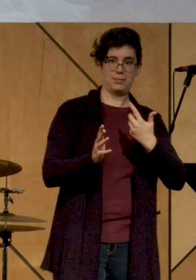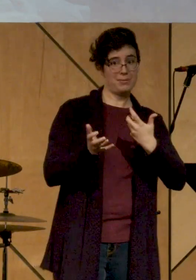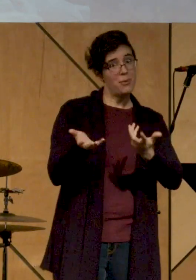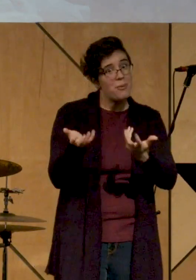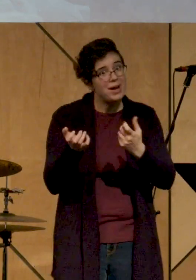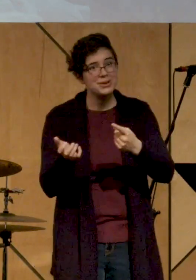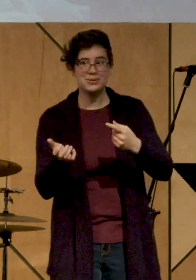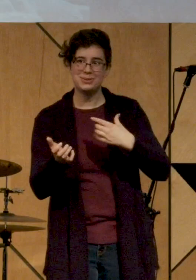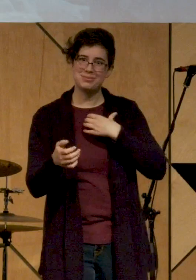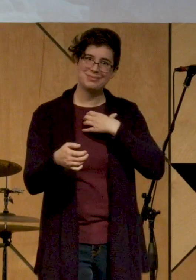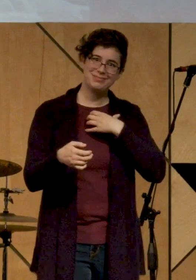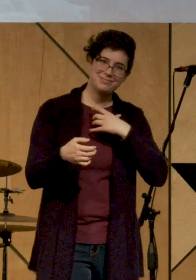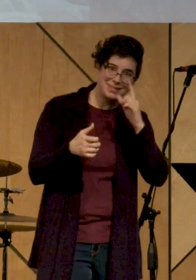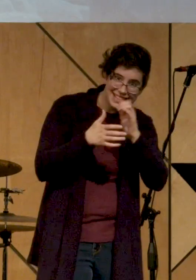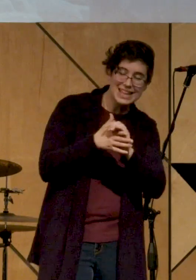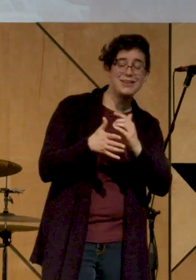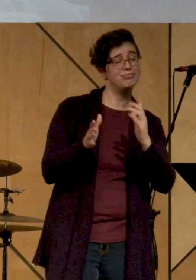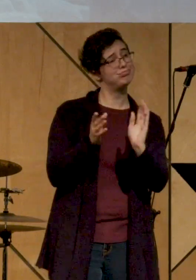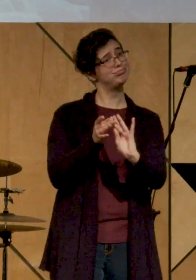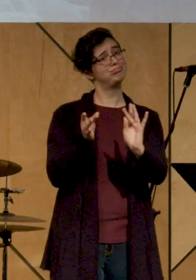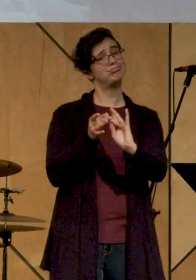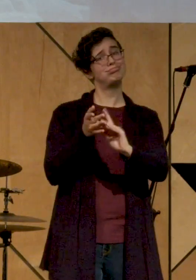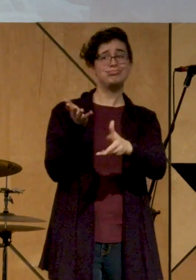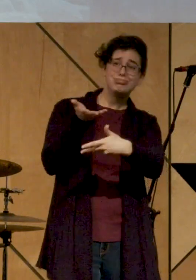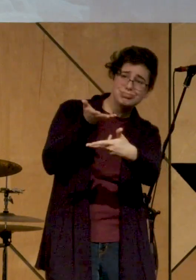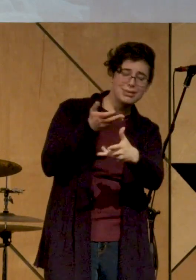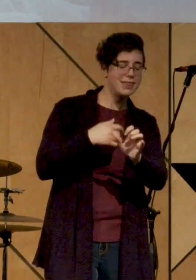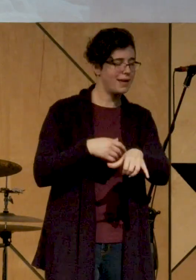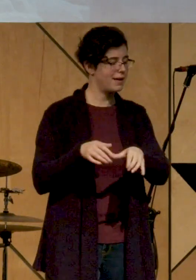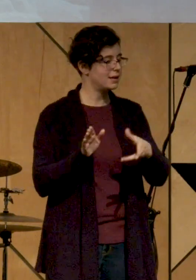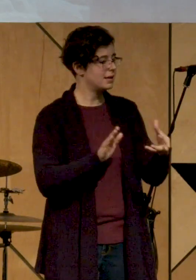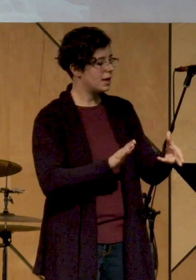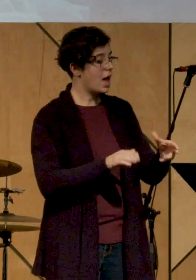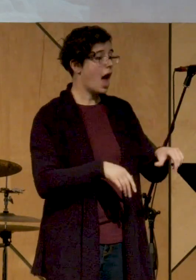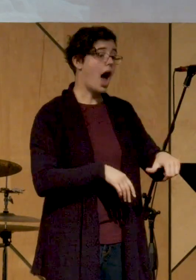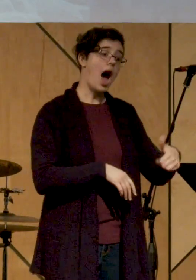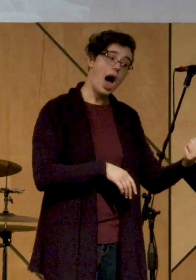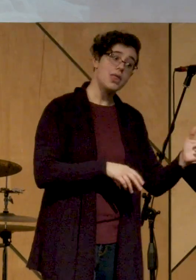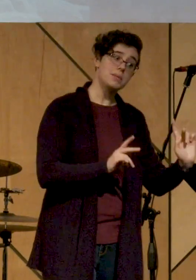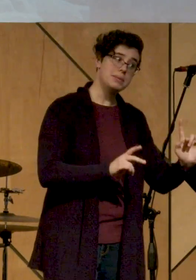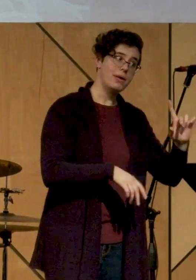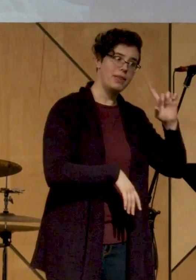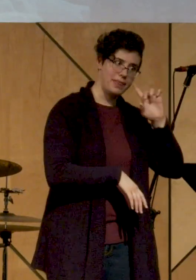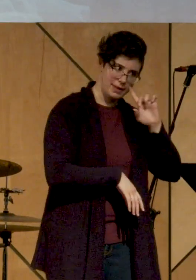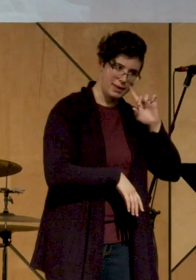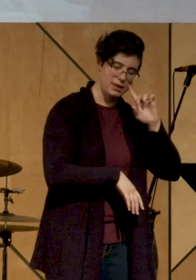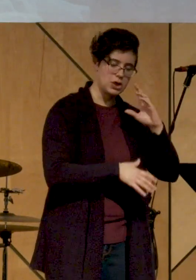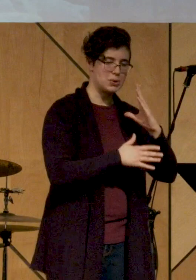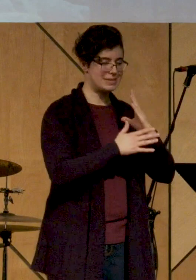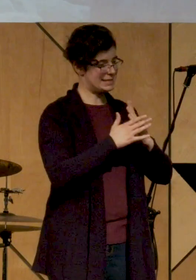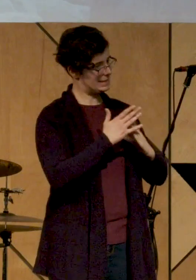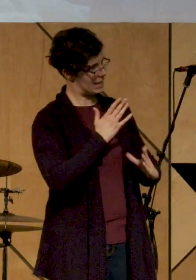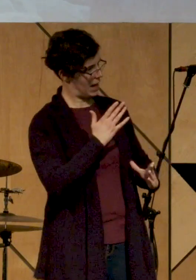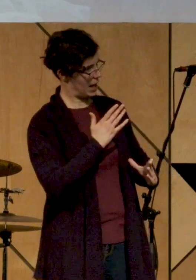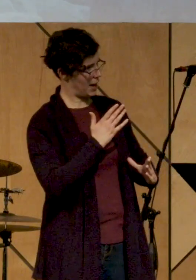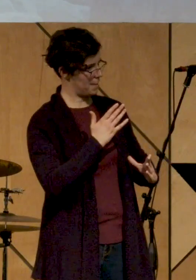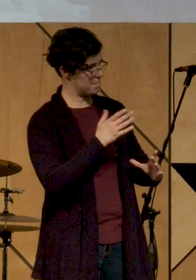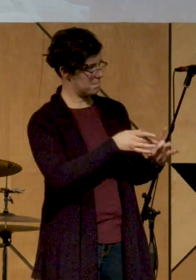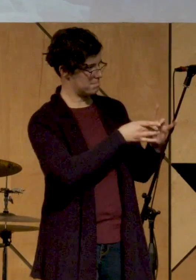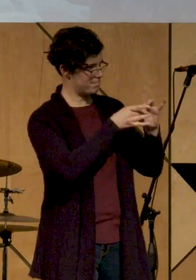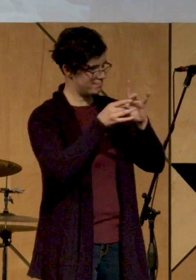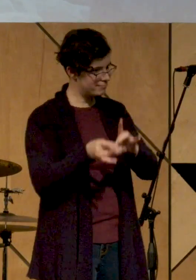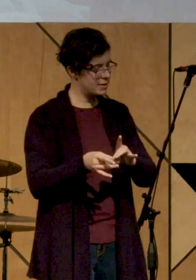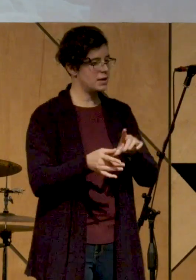kind of good at talking about him. Commentator goes on. Others, however, note that there is some basis in